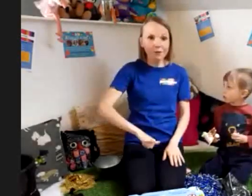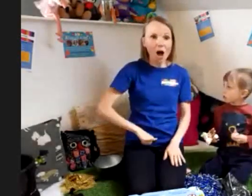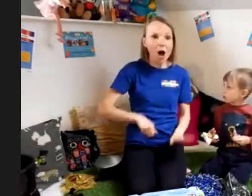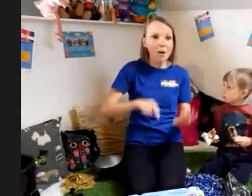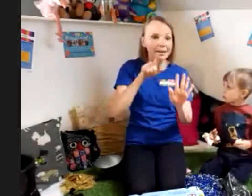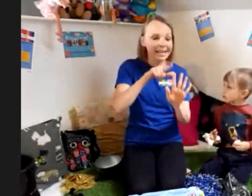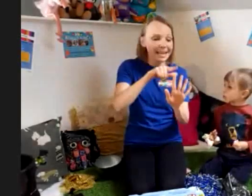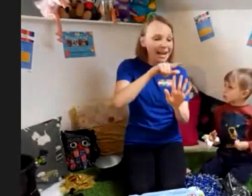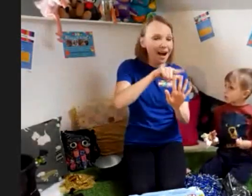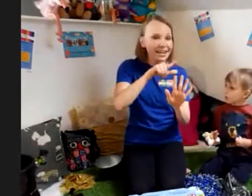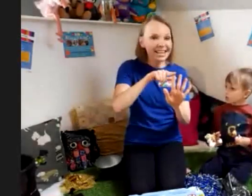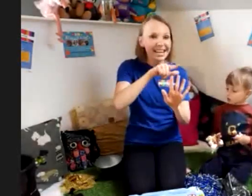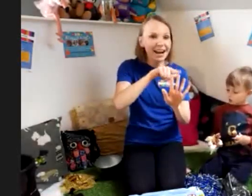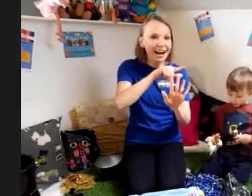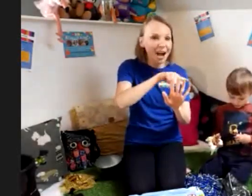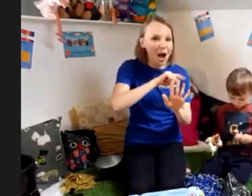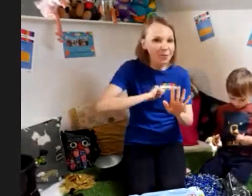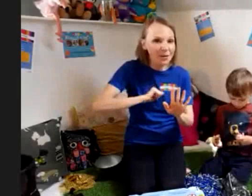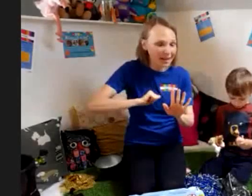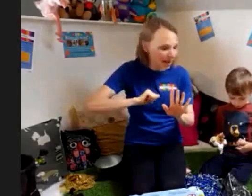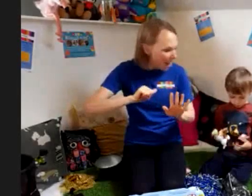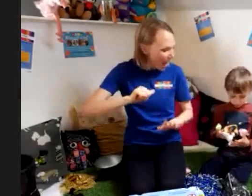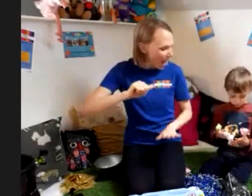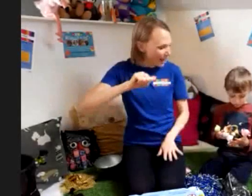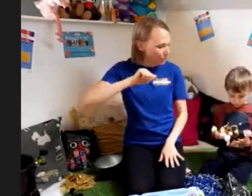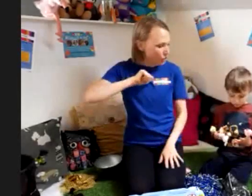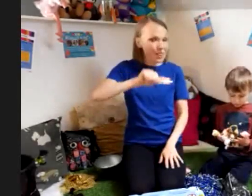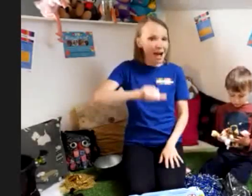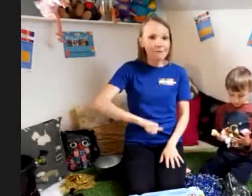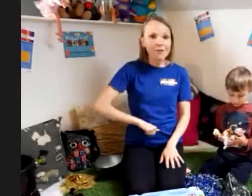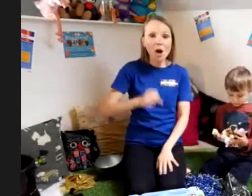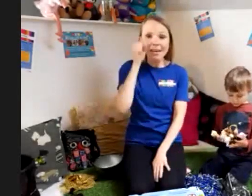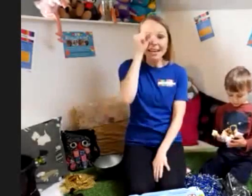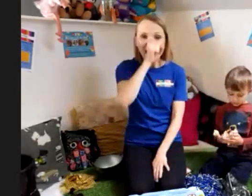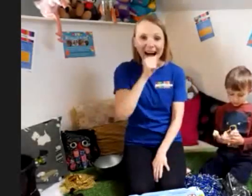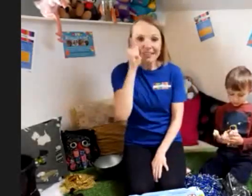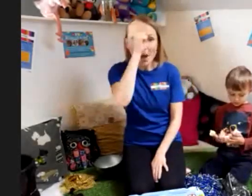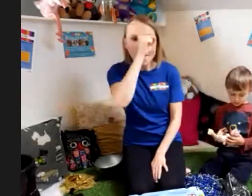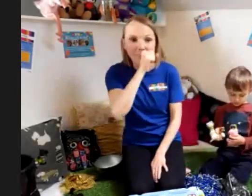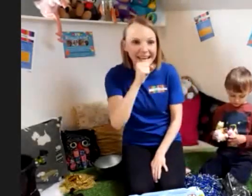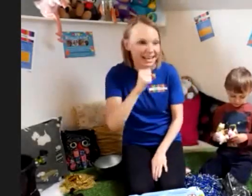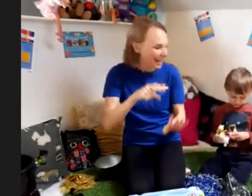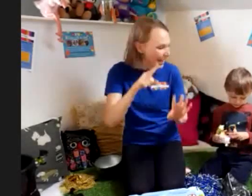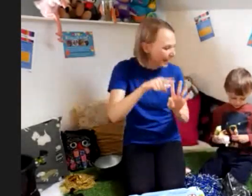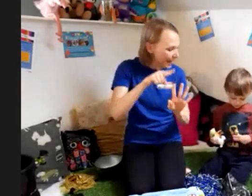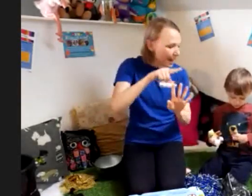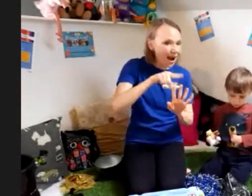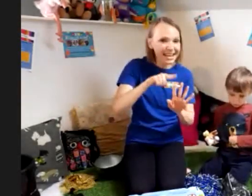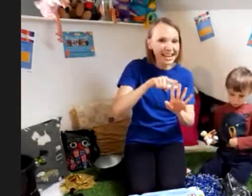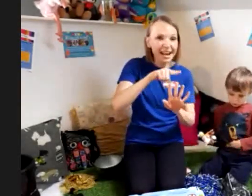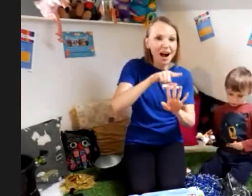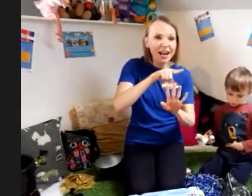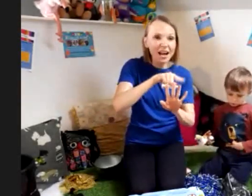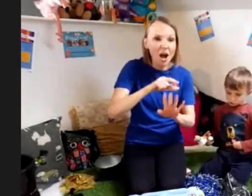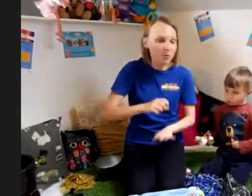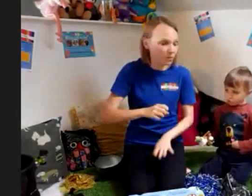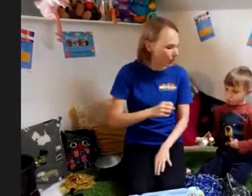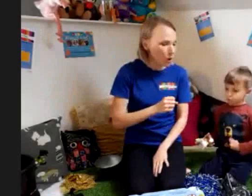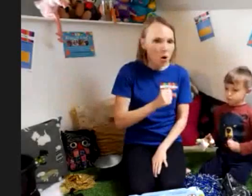farm, E-I-E-I-O. And on that farm he had a pig, E-I-E-I-O. With